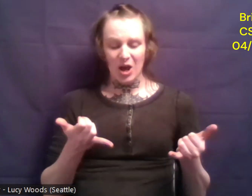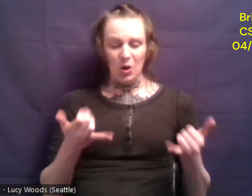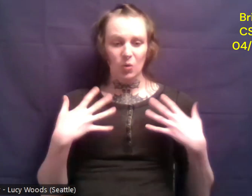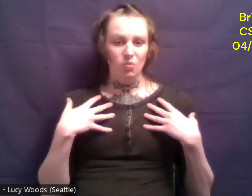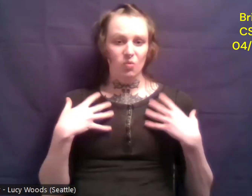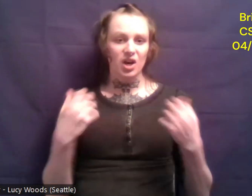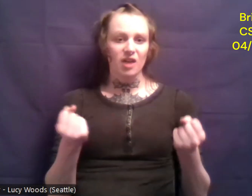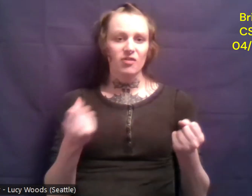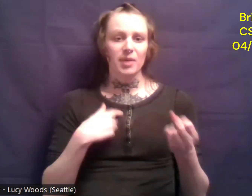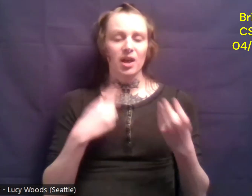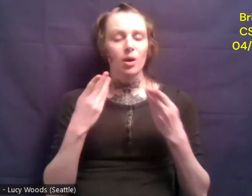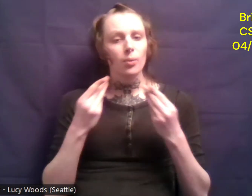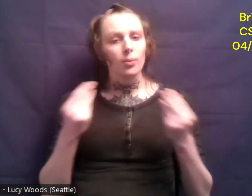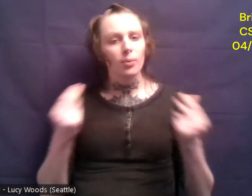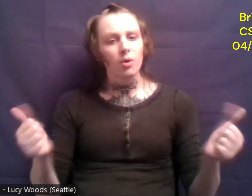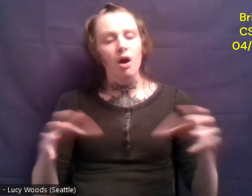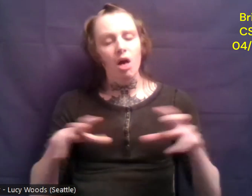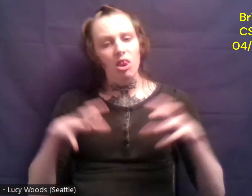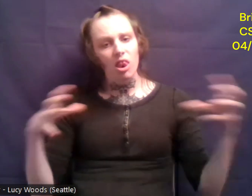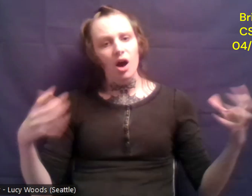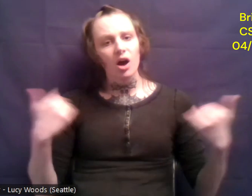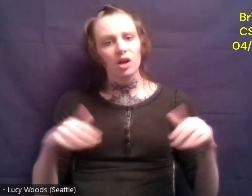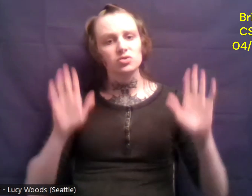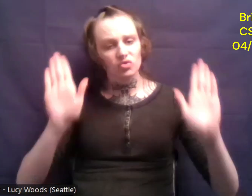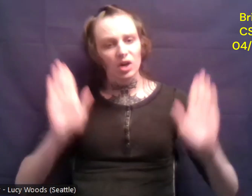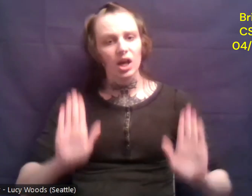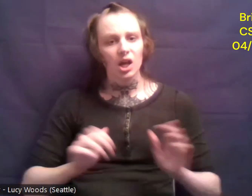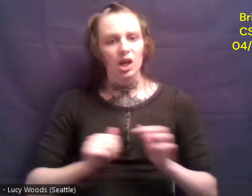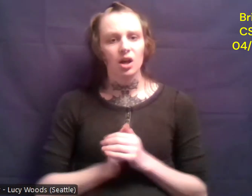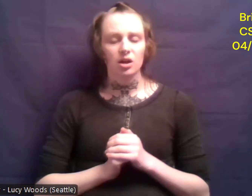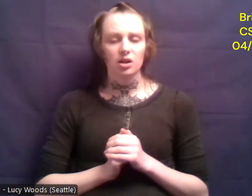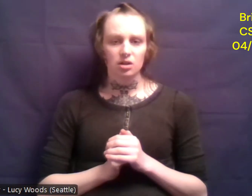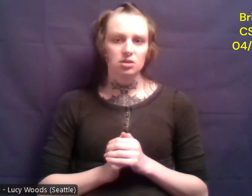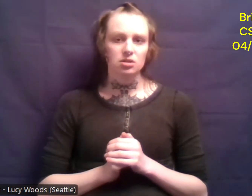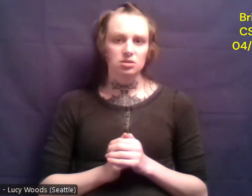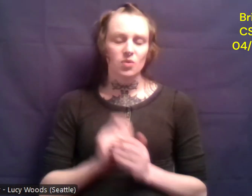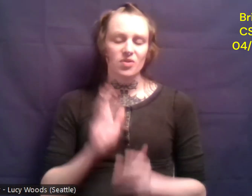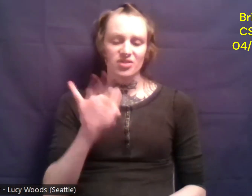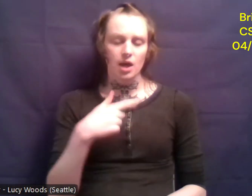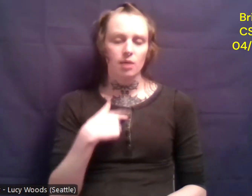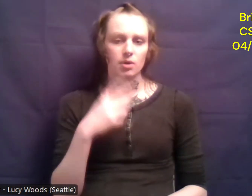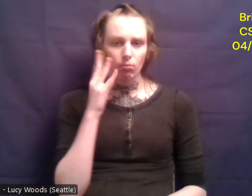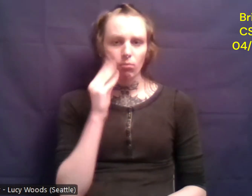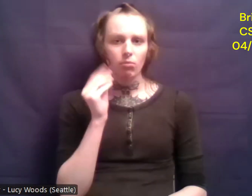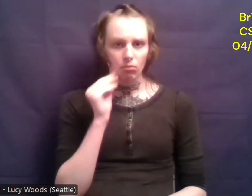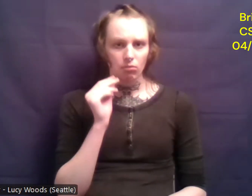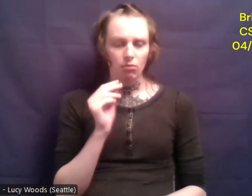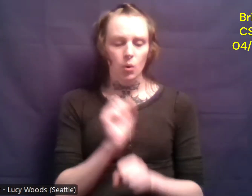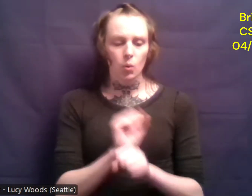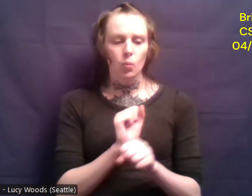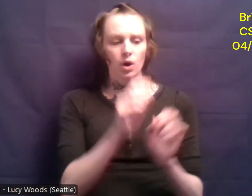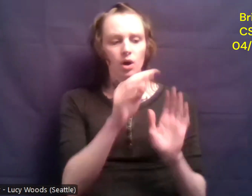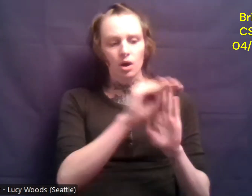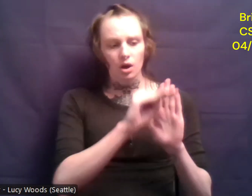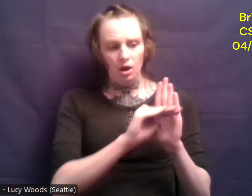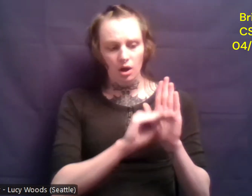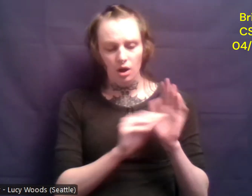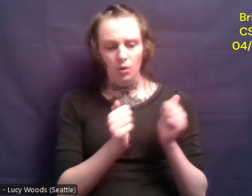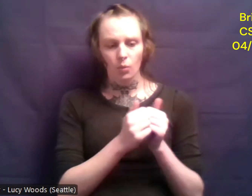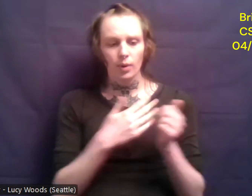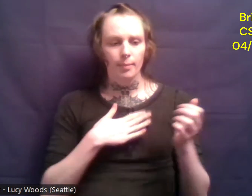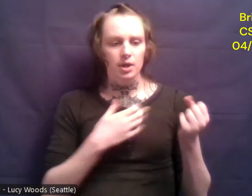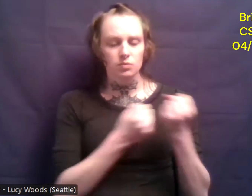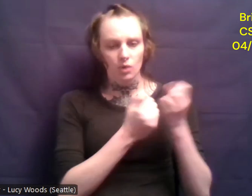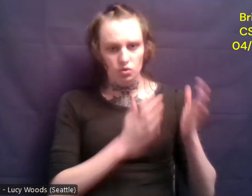that I never imagined. Um, so I went through those steps with my first sponsor.